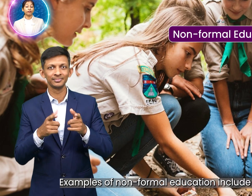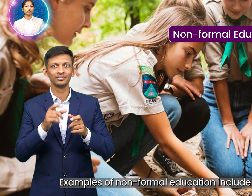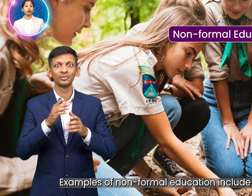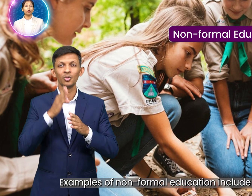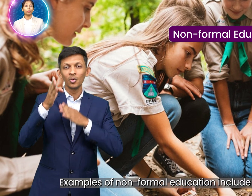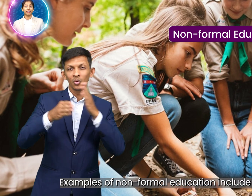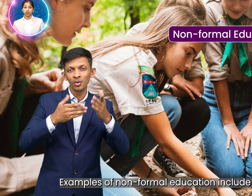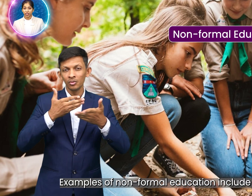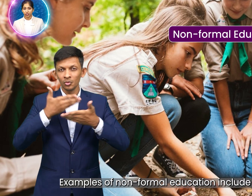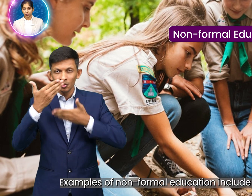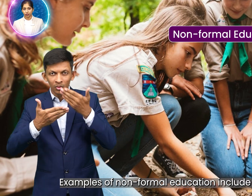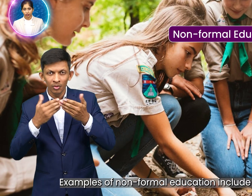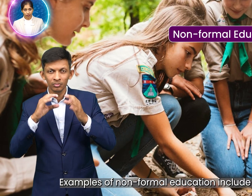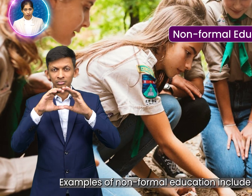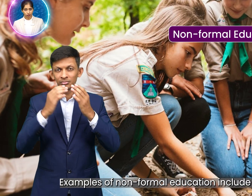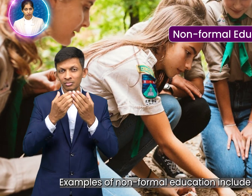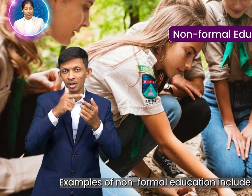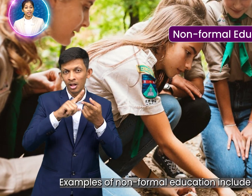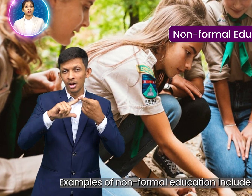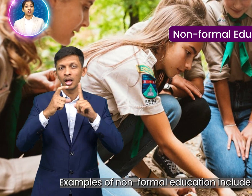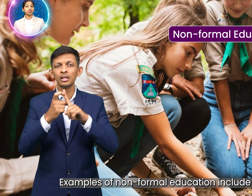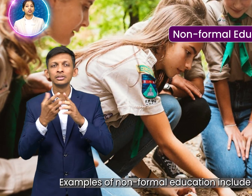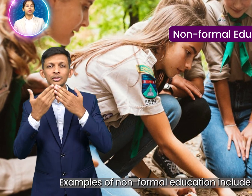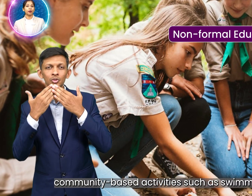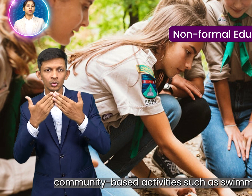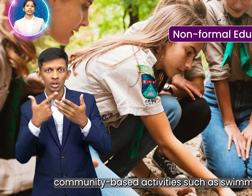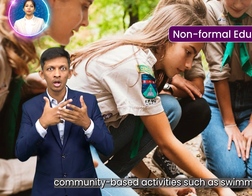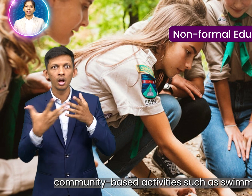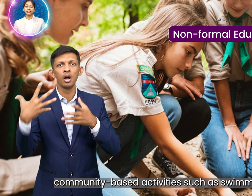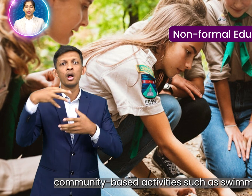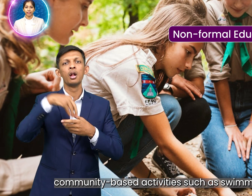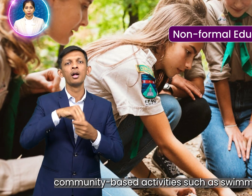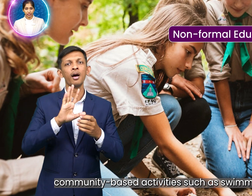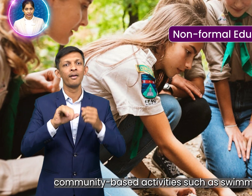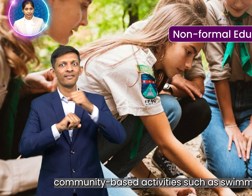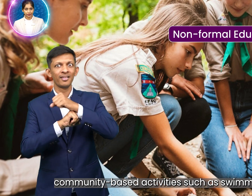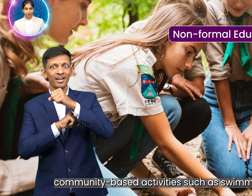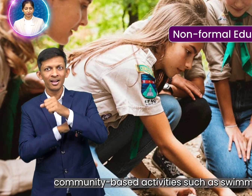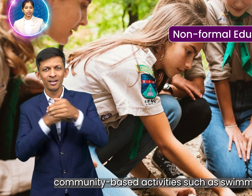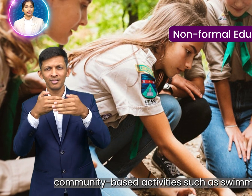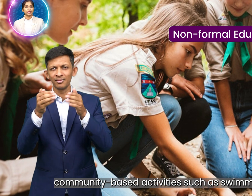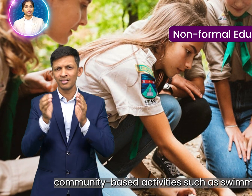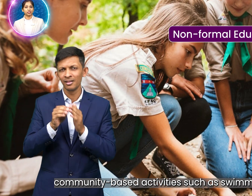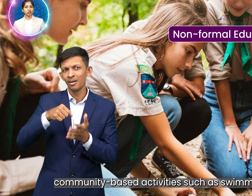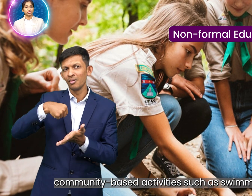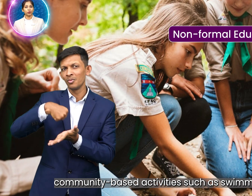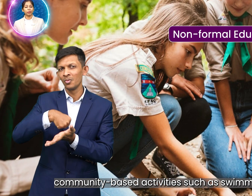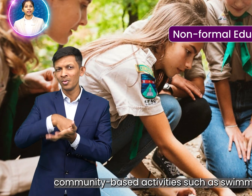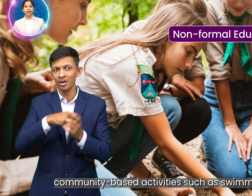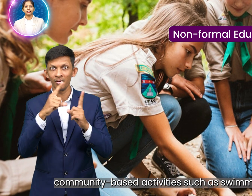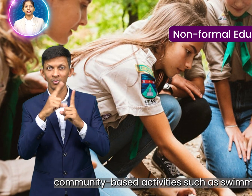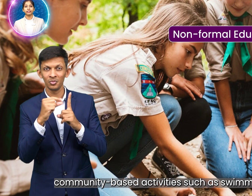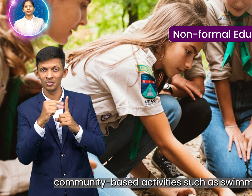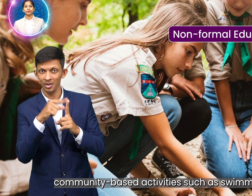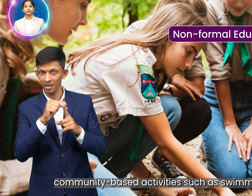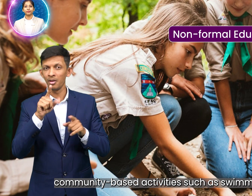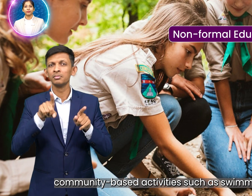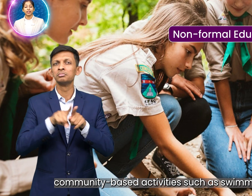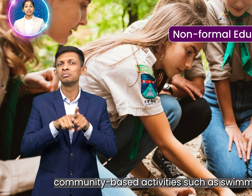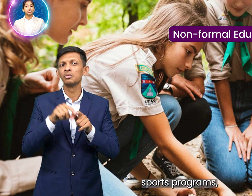Examples of non-formal education include structured community-based activities such as swimming